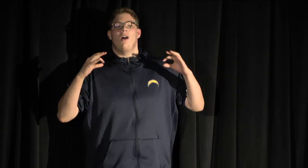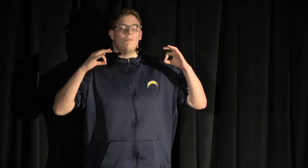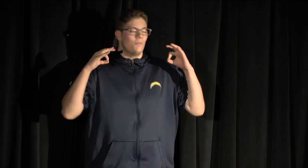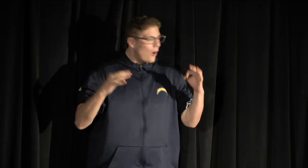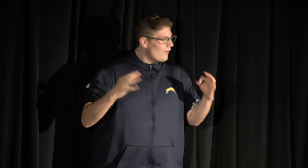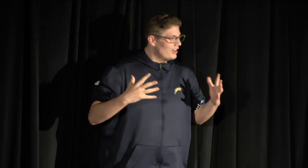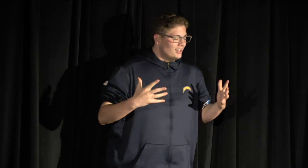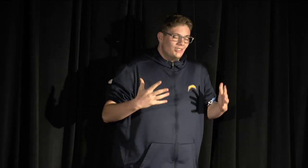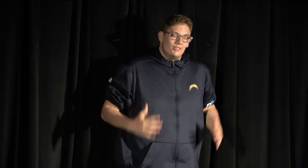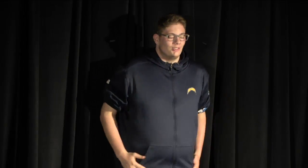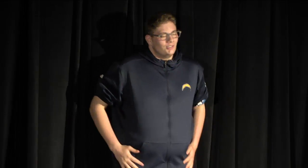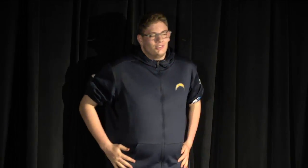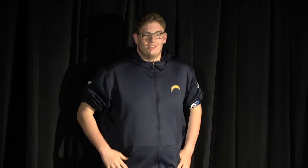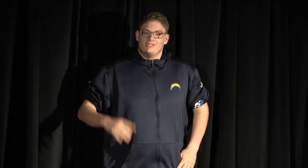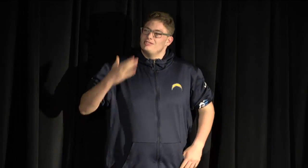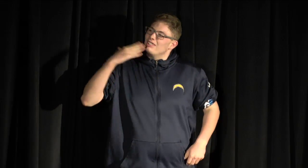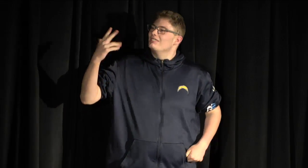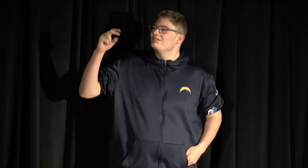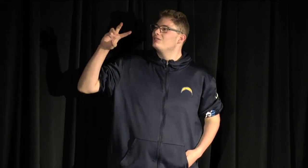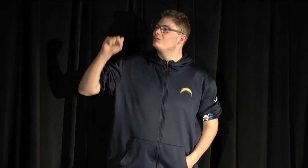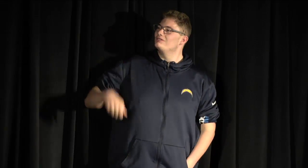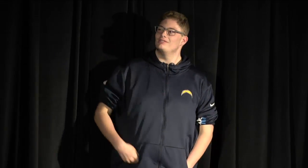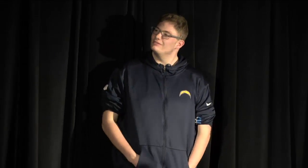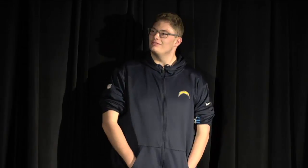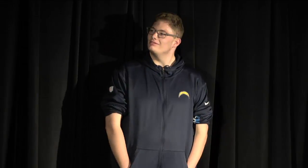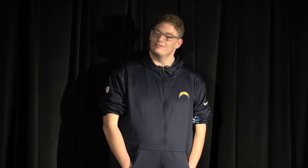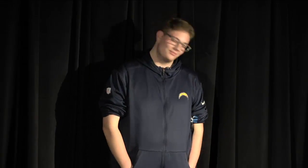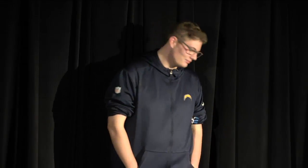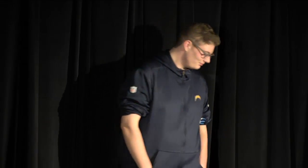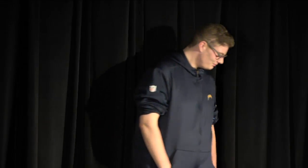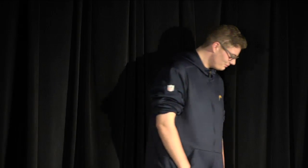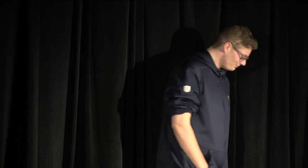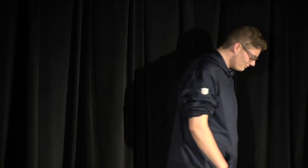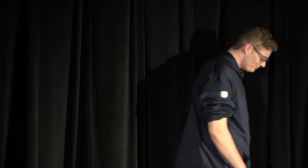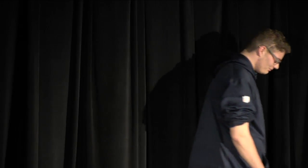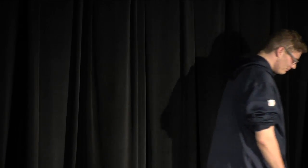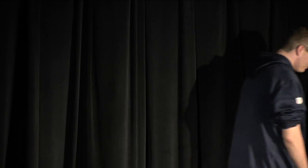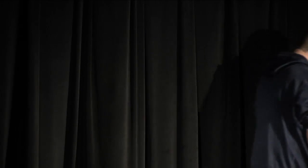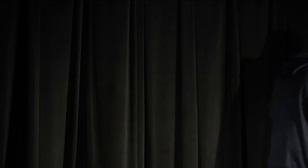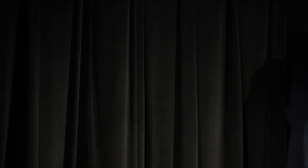So we'll all be able to save so much money. Thank you, which is great news for us.